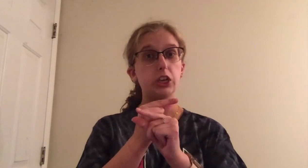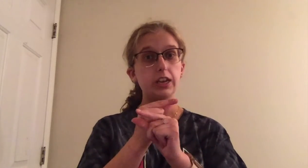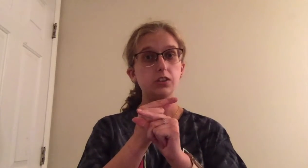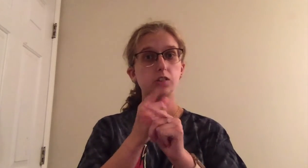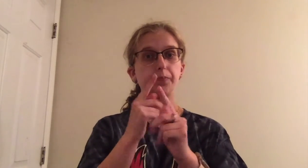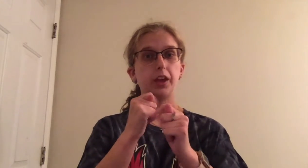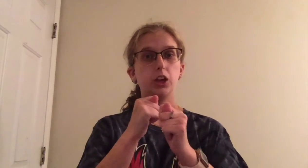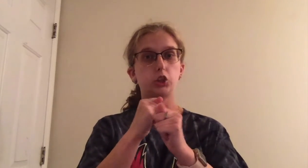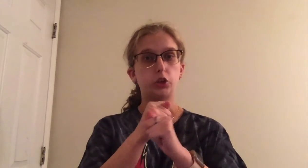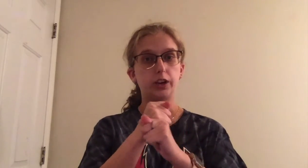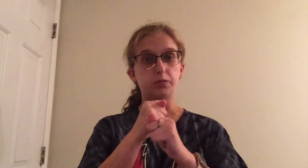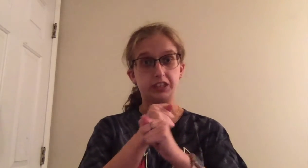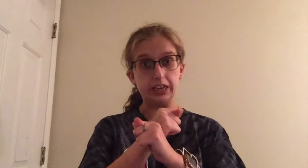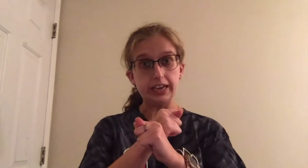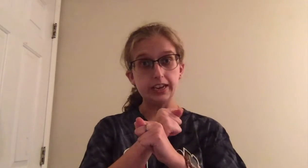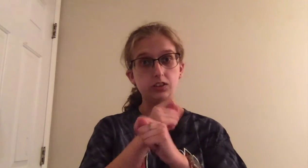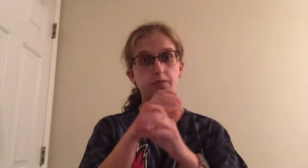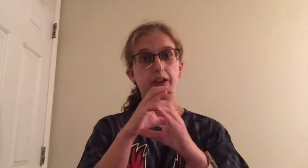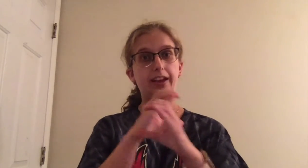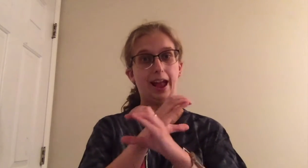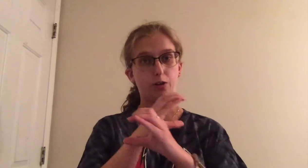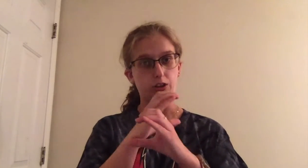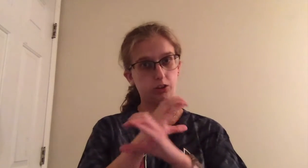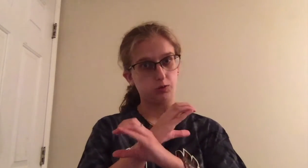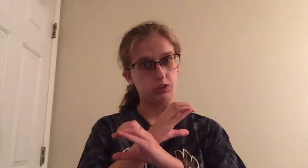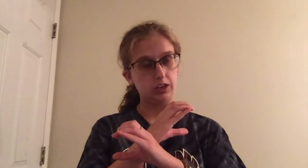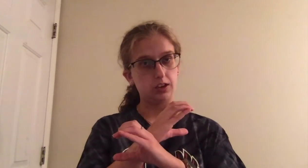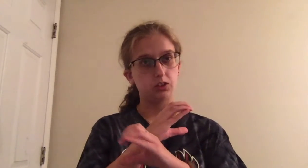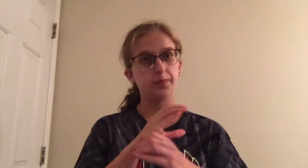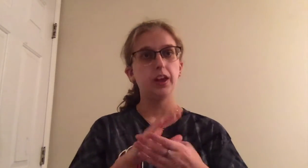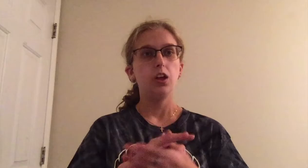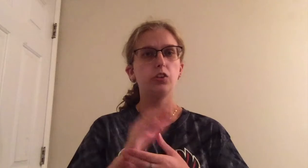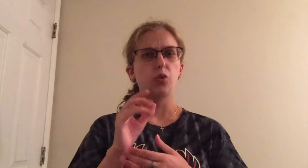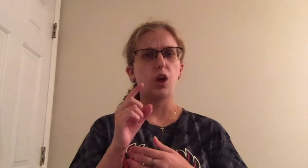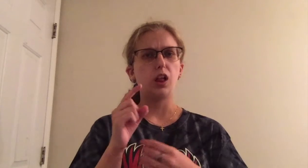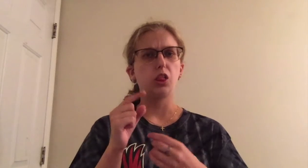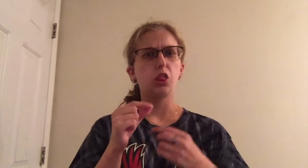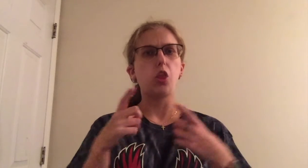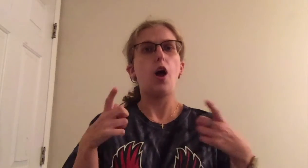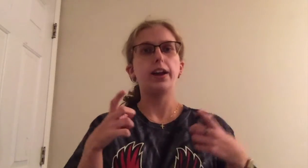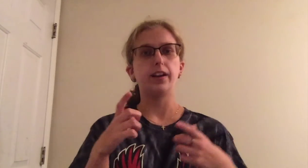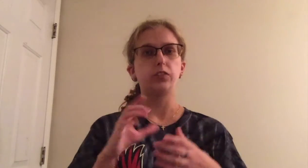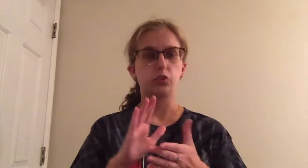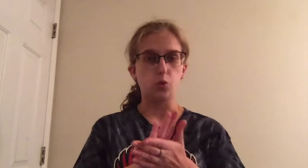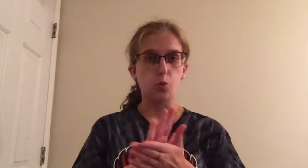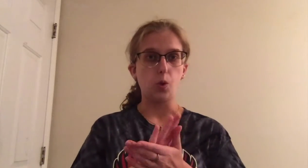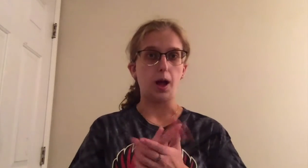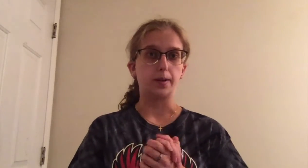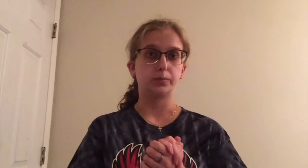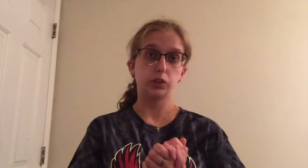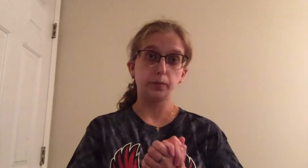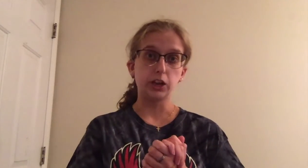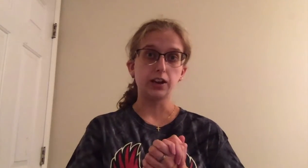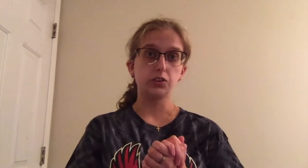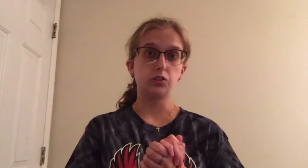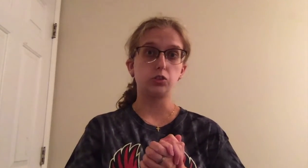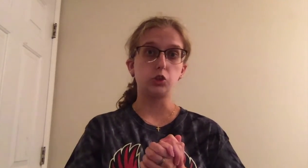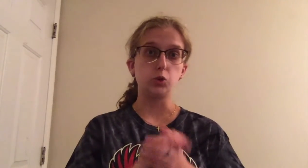G's, trig with T's, and calculus with C's. So a lot of the school subjects do the